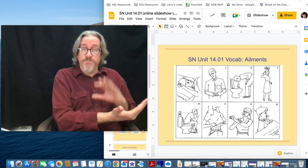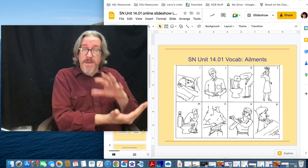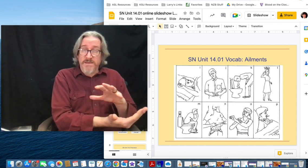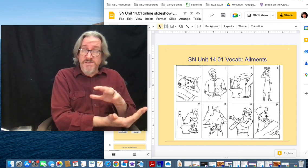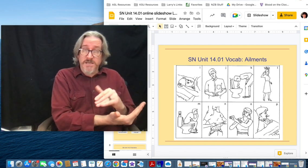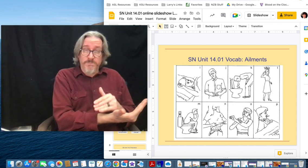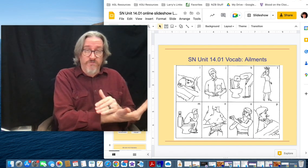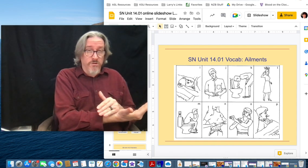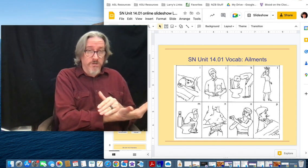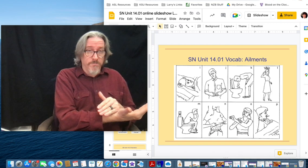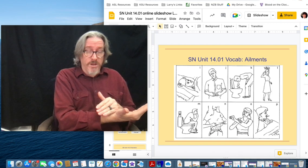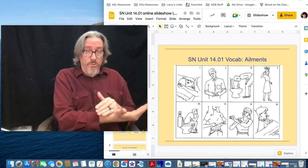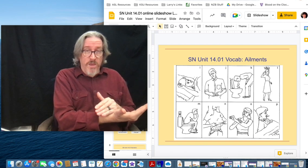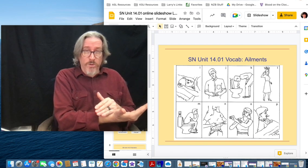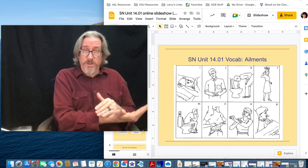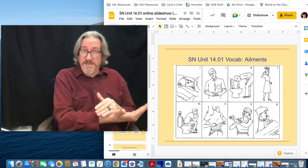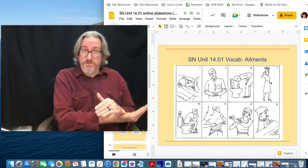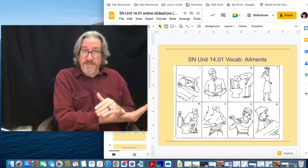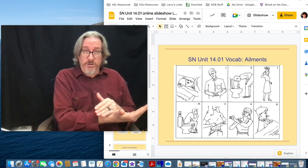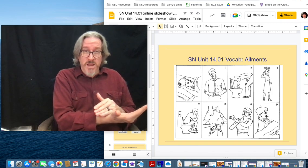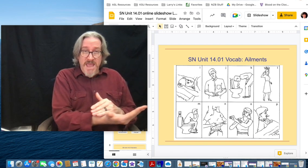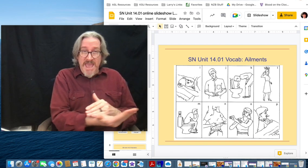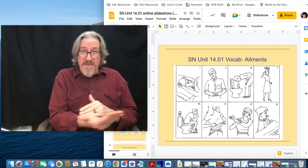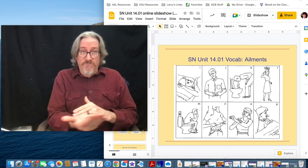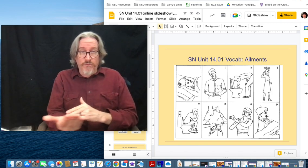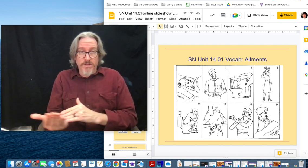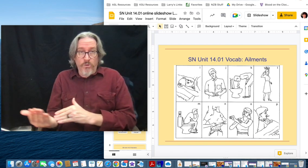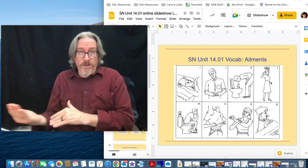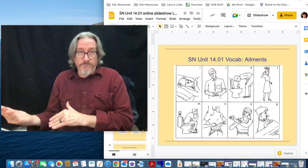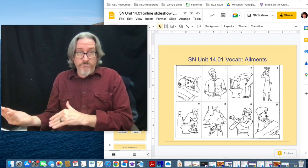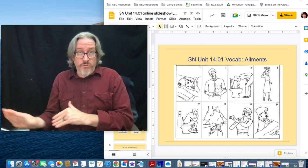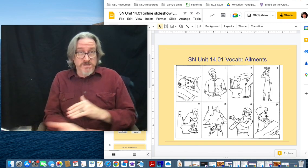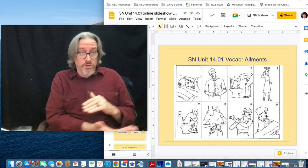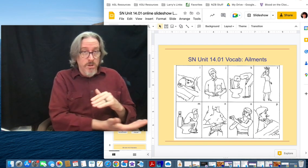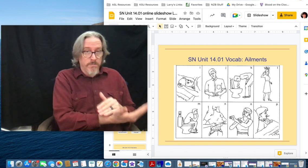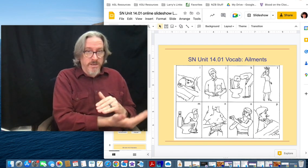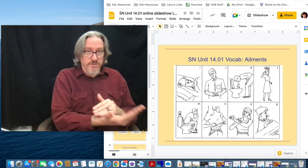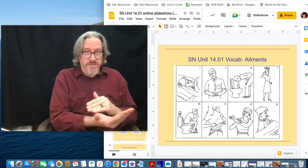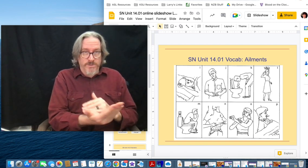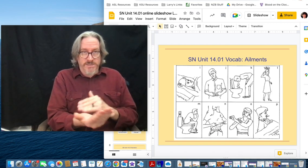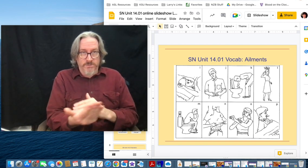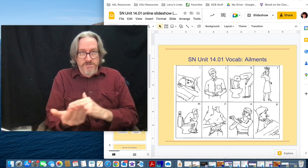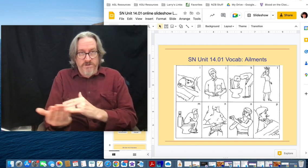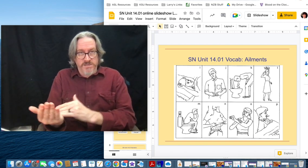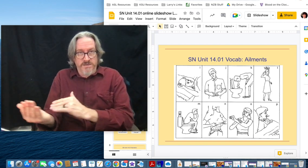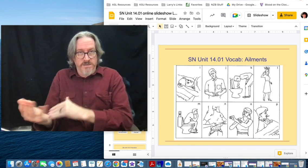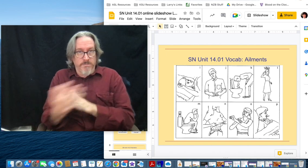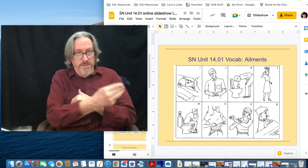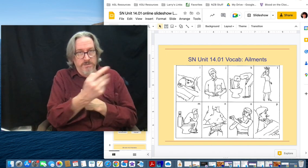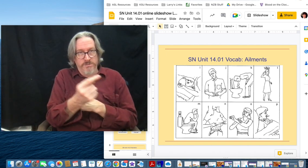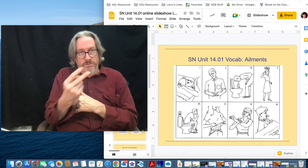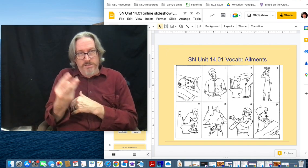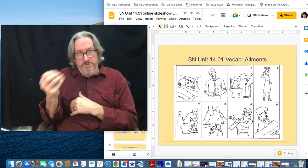you may have seen it before, and we will get to it later. Every morning, right? So Monday, Tuesday, Wednesday, Thursday, Friday,